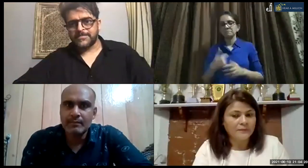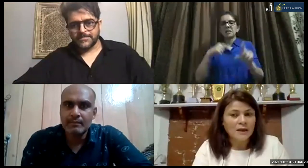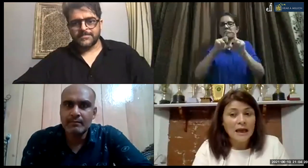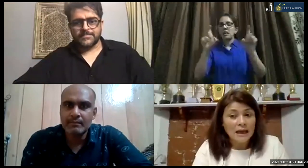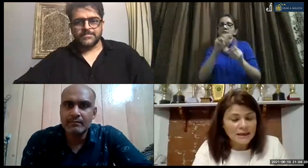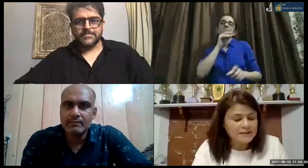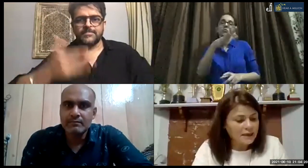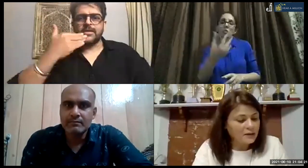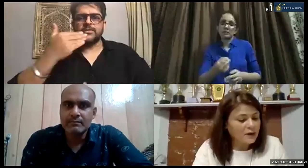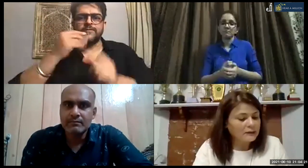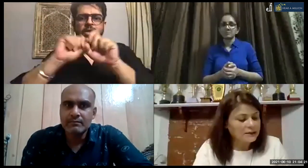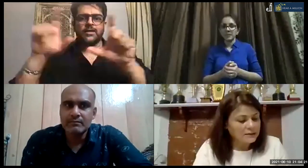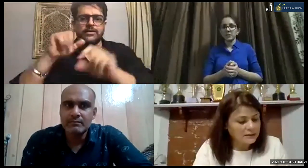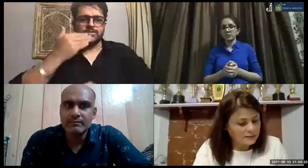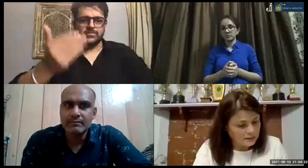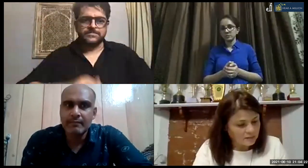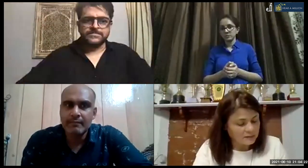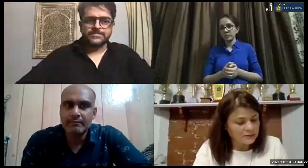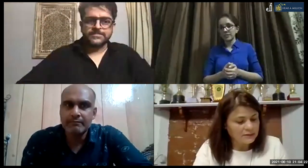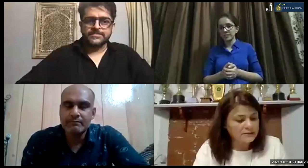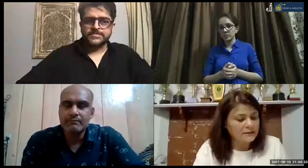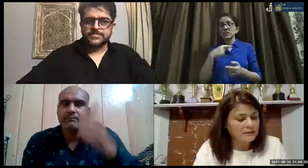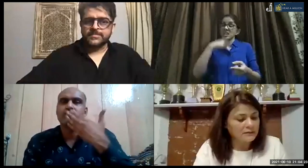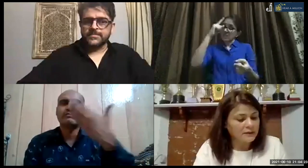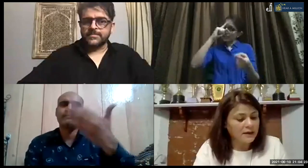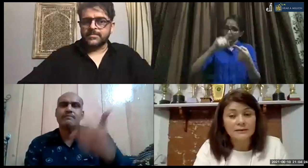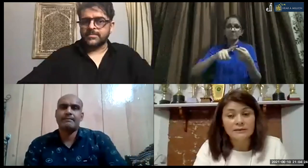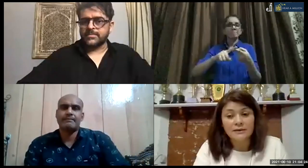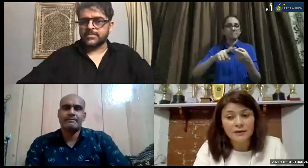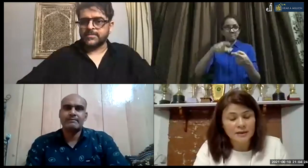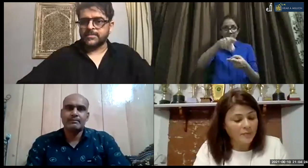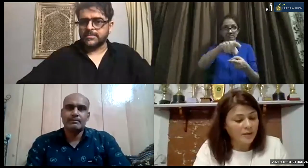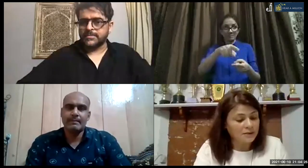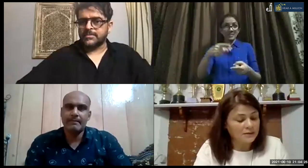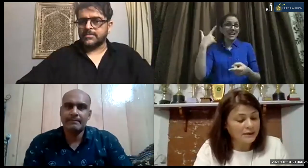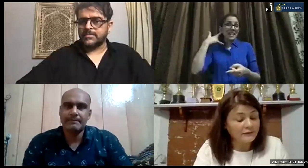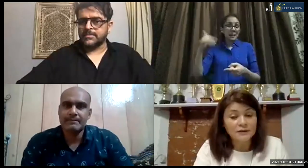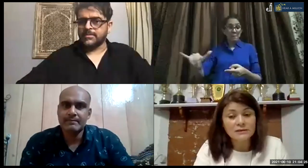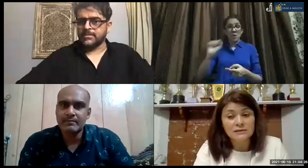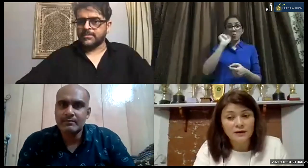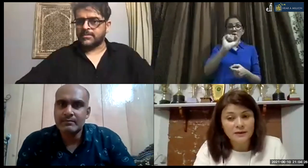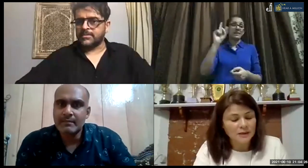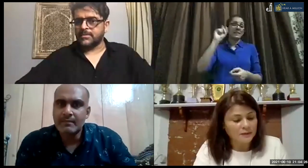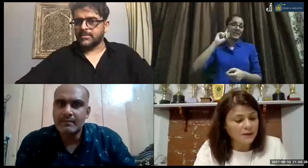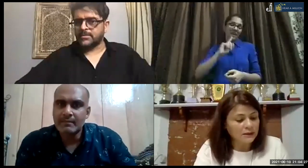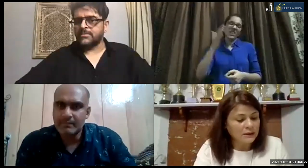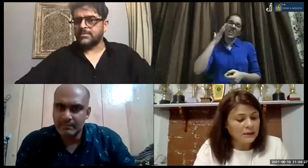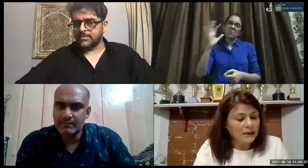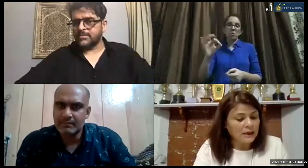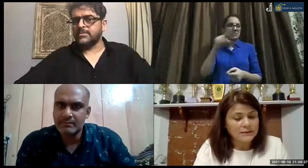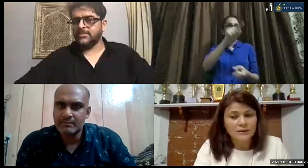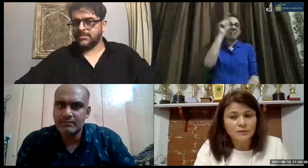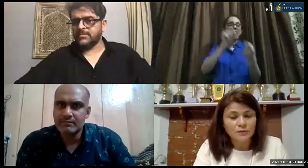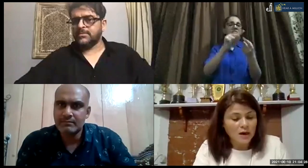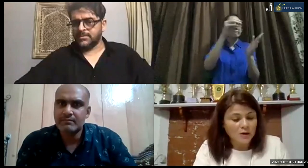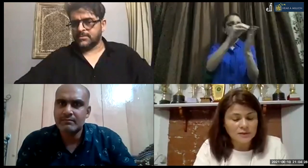yeah. And yes, I agree that the content regarding the hearing impairment and deafness is very minimal.